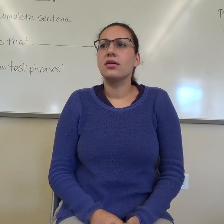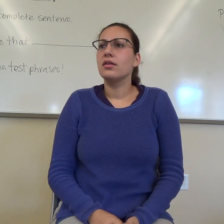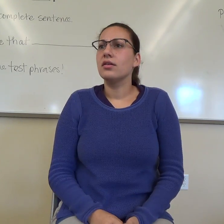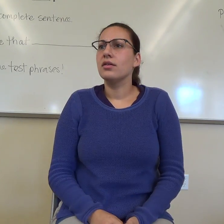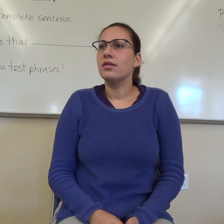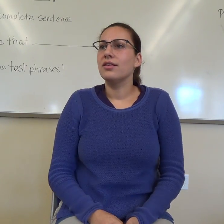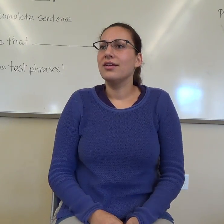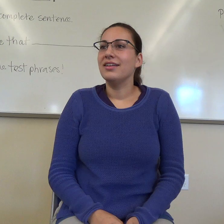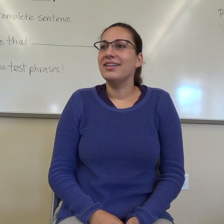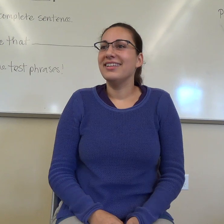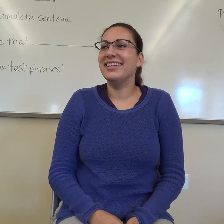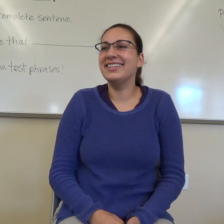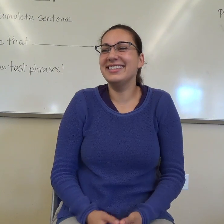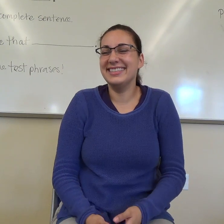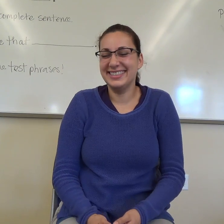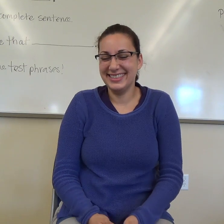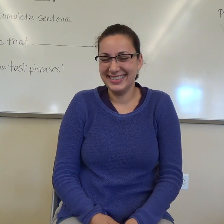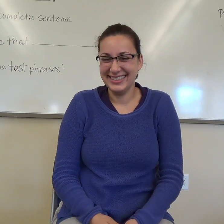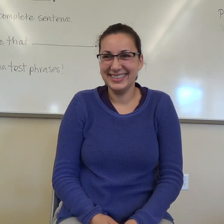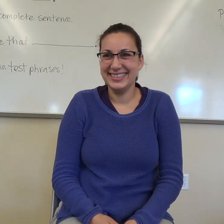on the 5th of